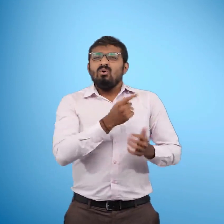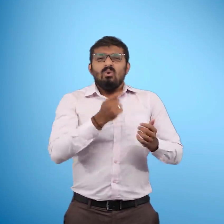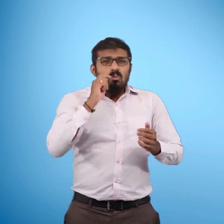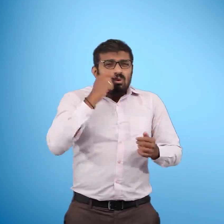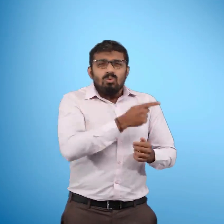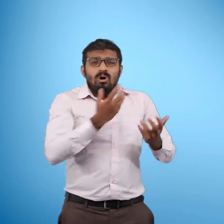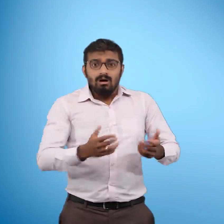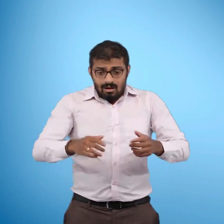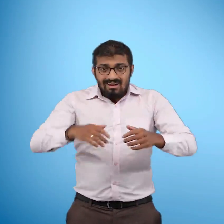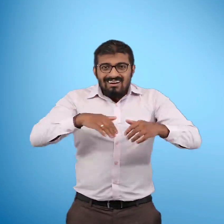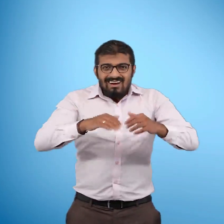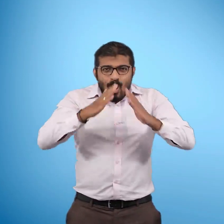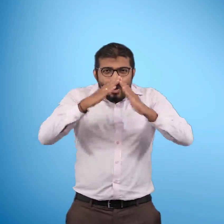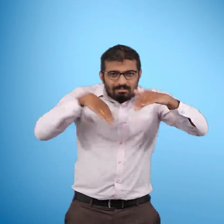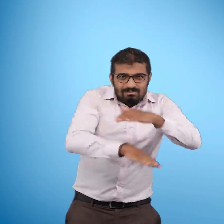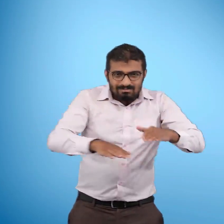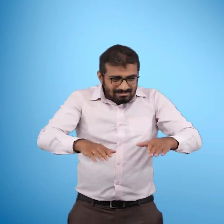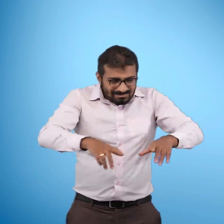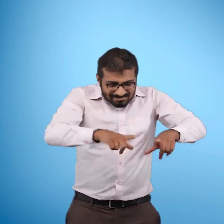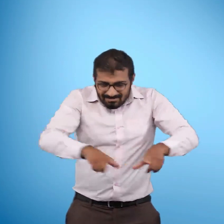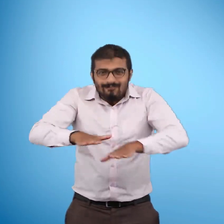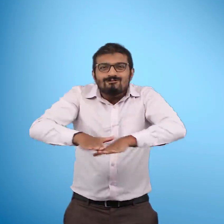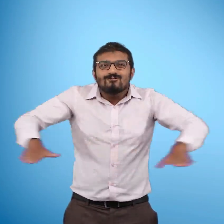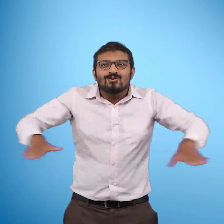He wants to lay tiles on the floor.